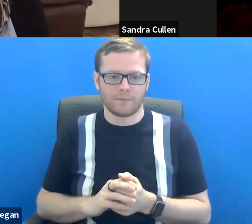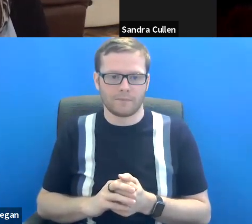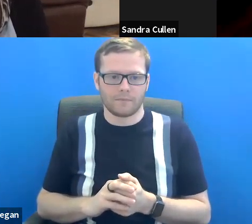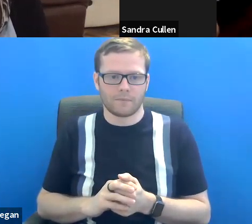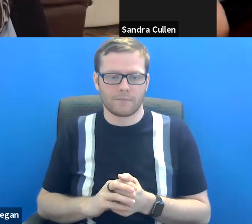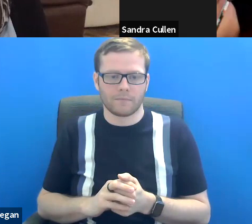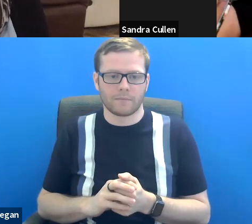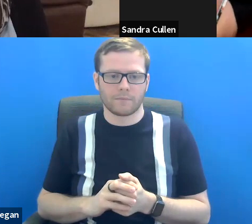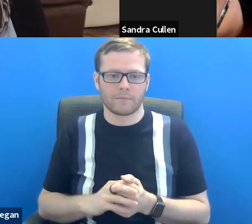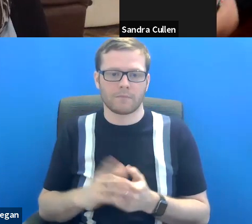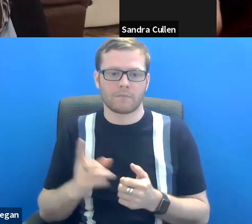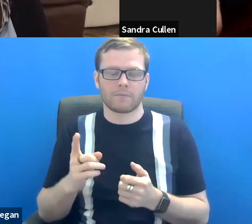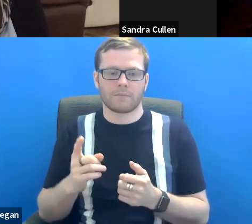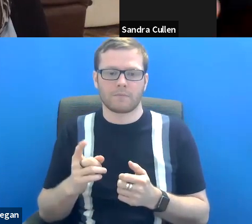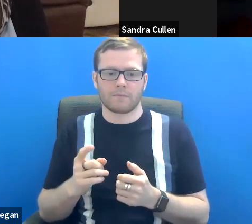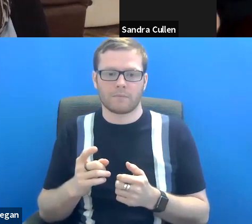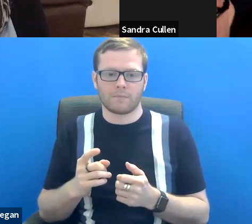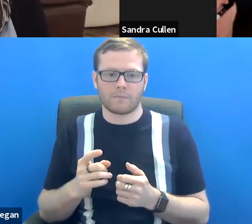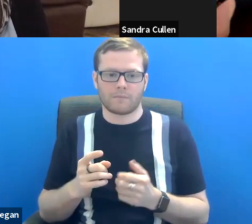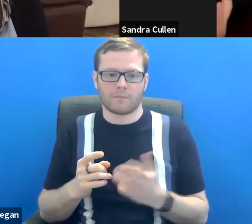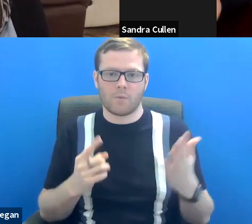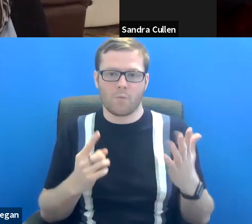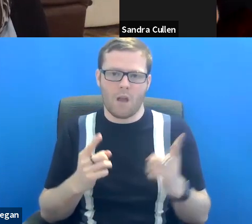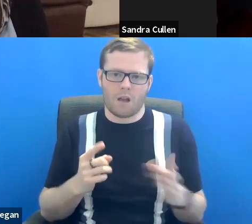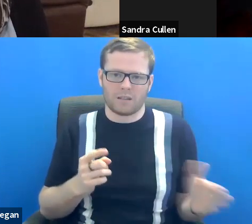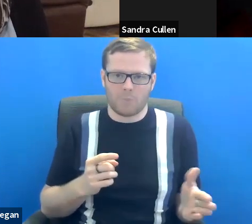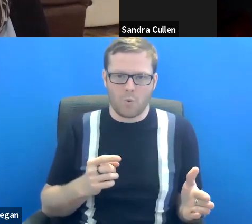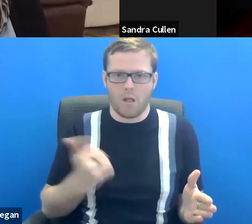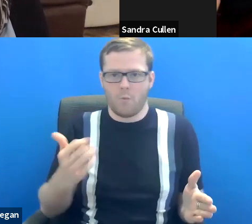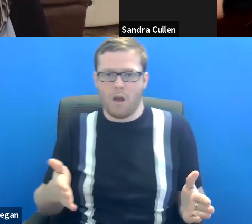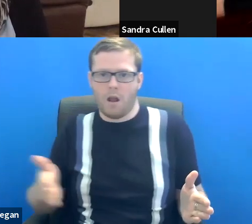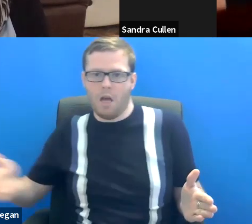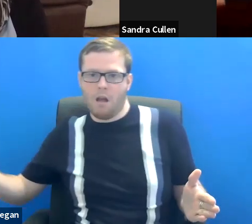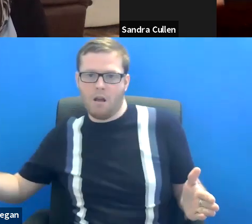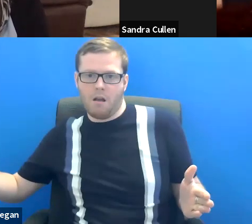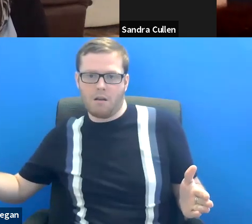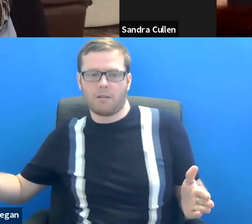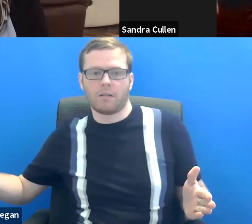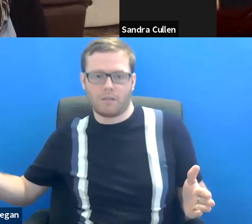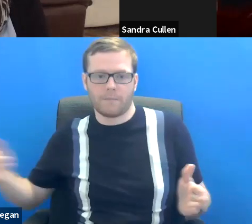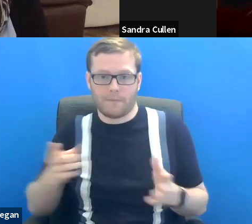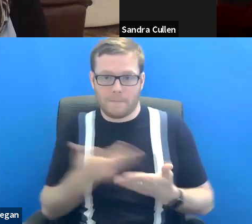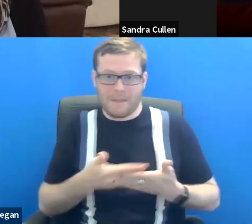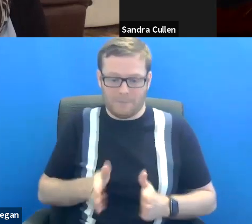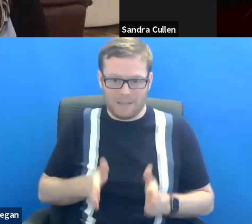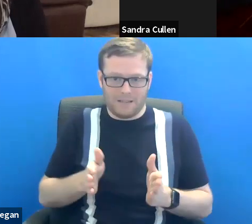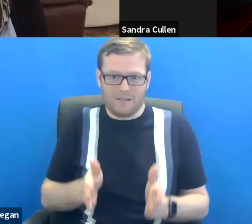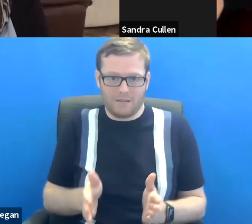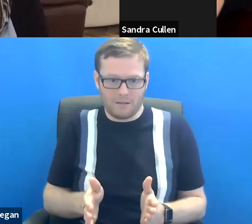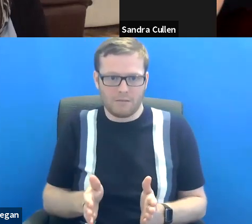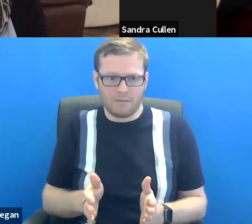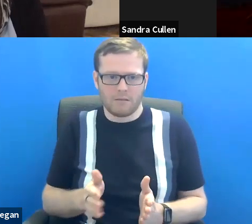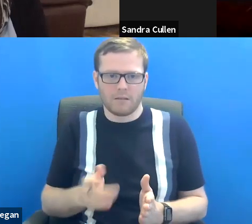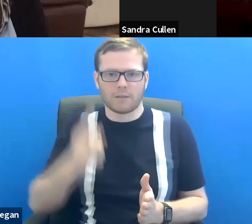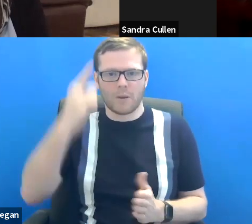One small side and one longer side like this. We put baby there, so we let obviously the